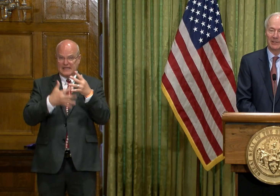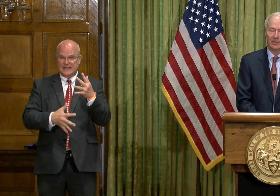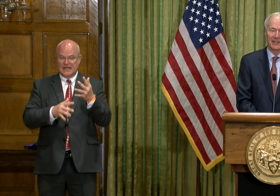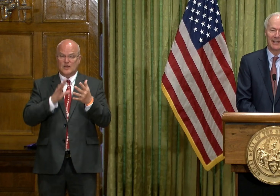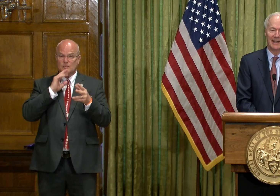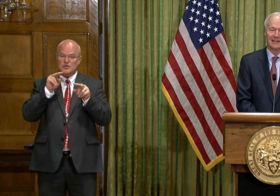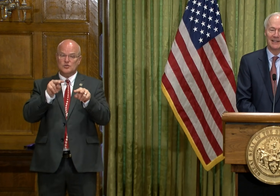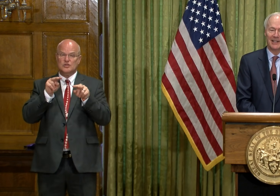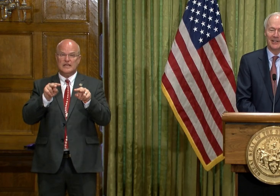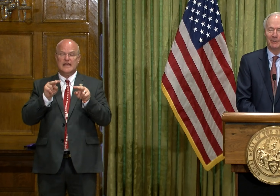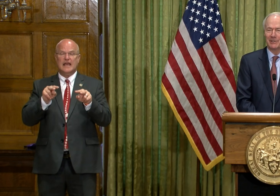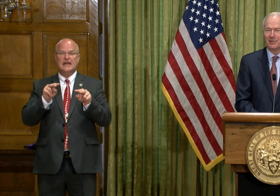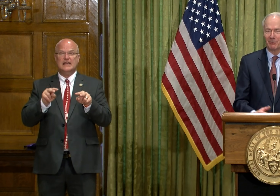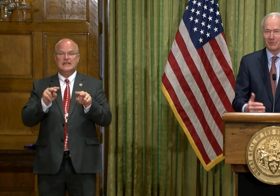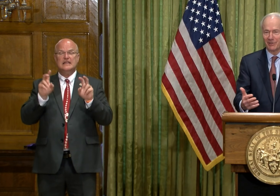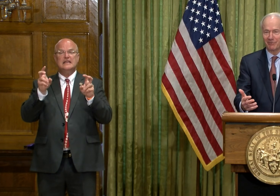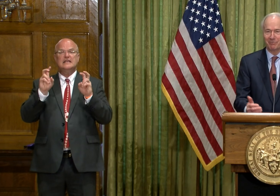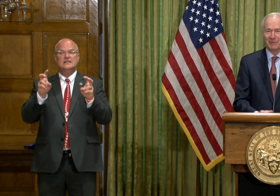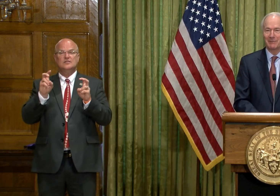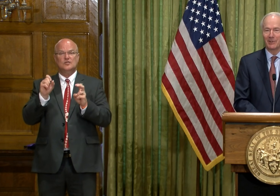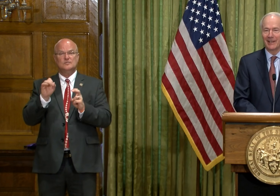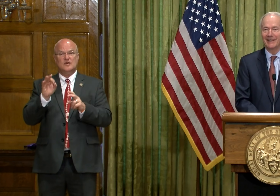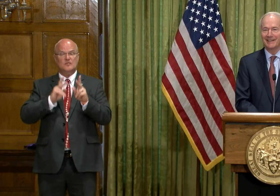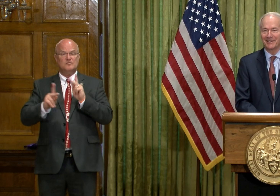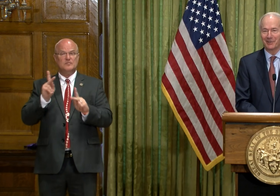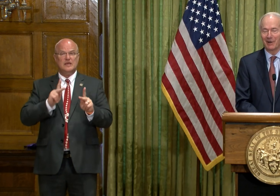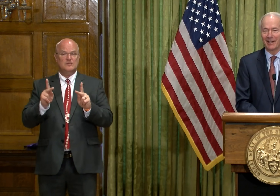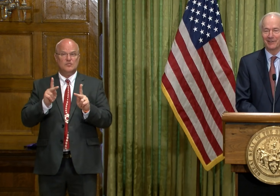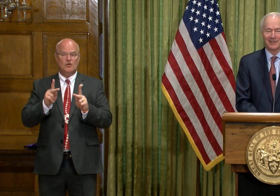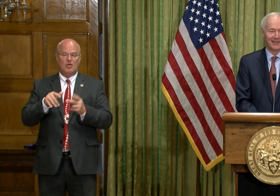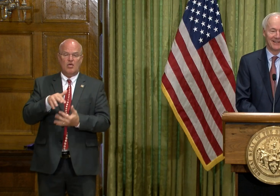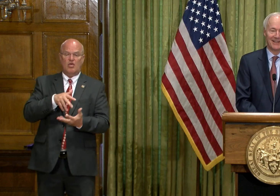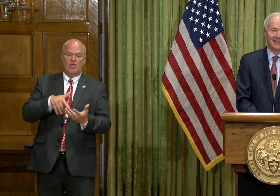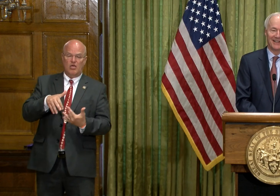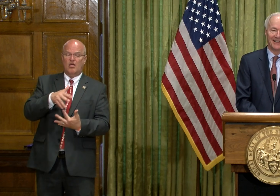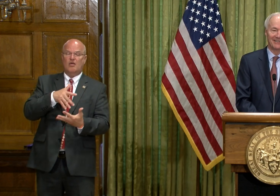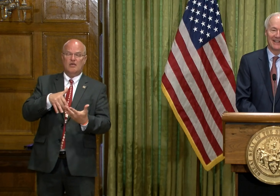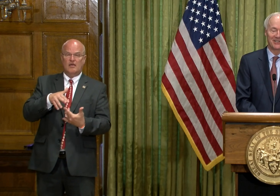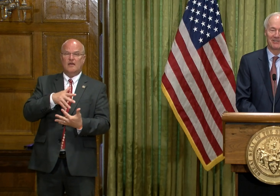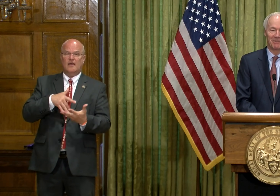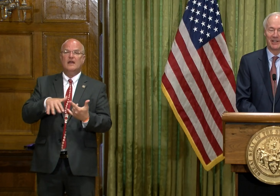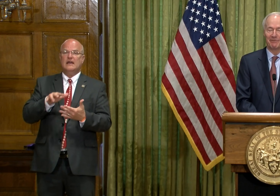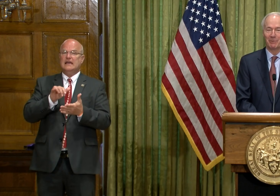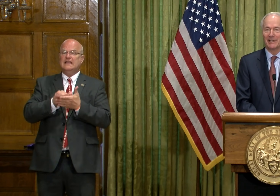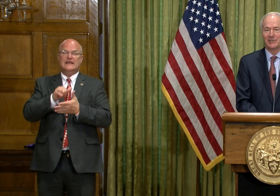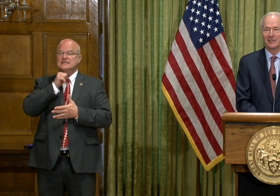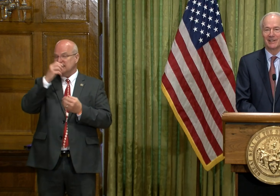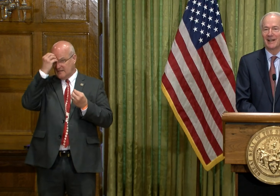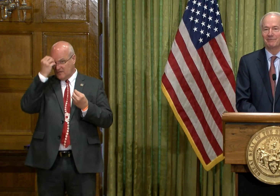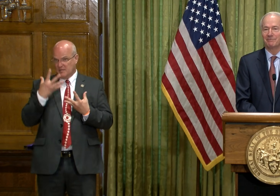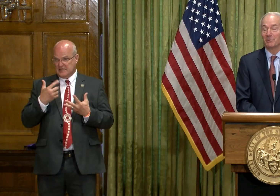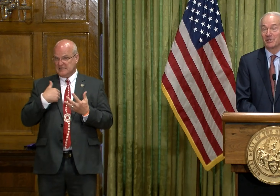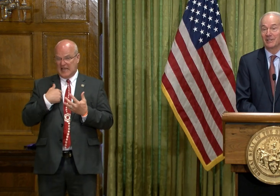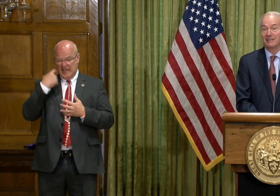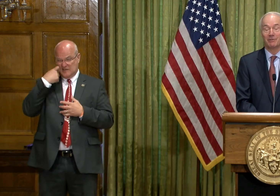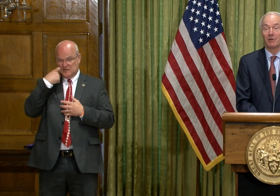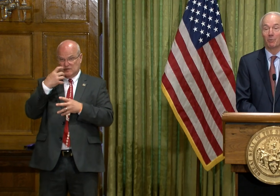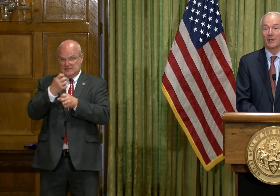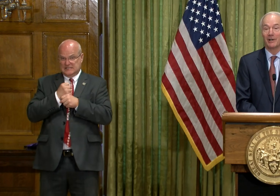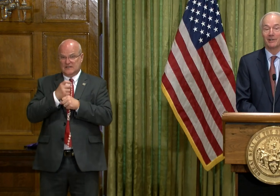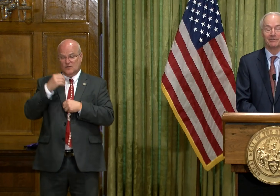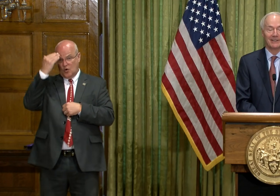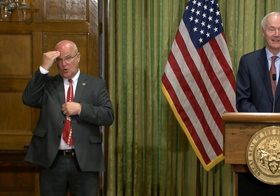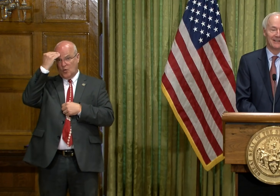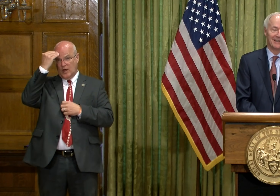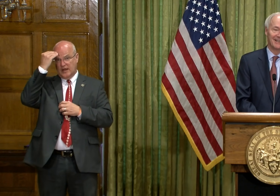guidelines that we'll be looking at. You know, in terms of people hanging around, that's not information that I've received